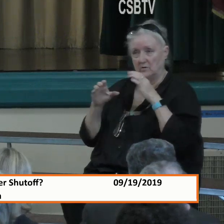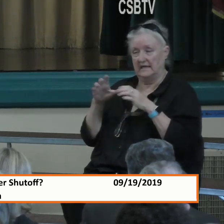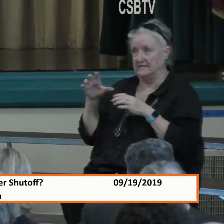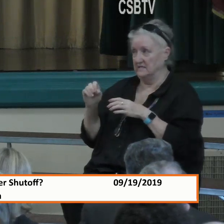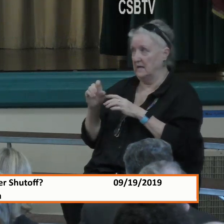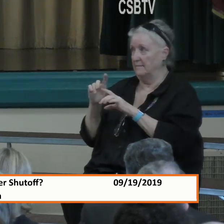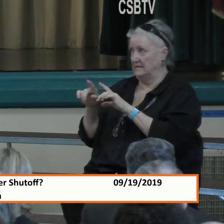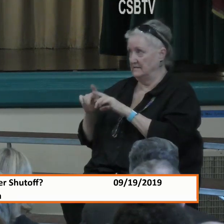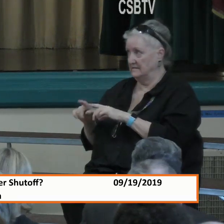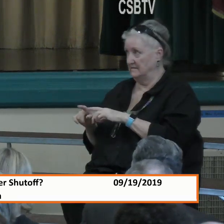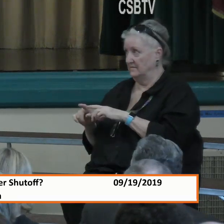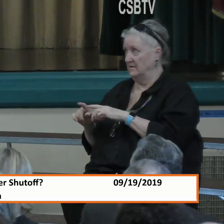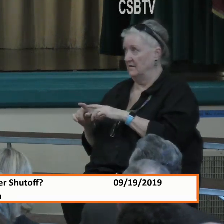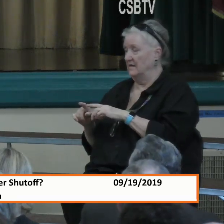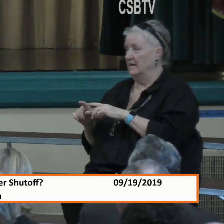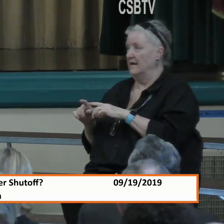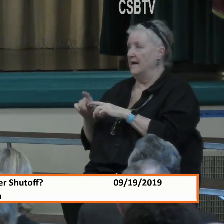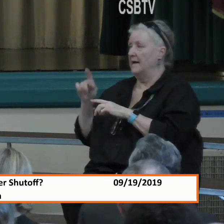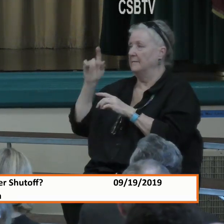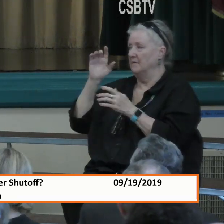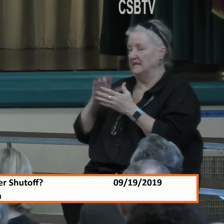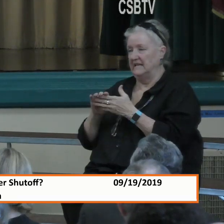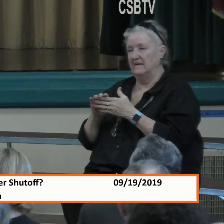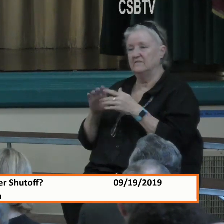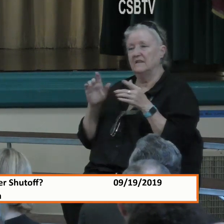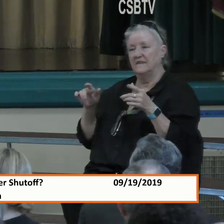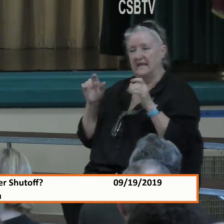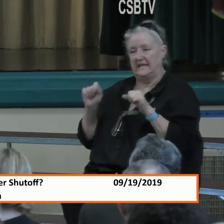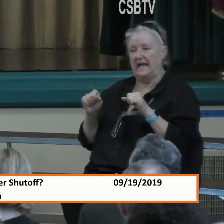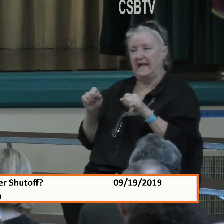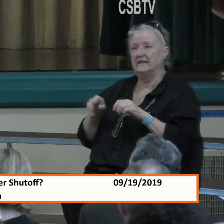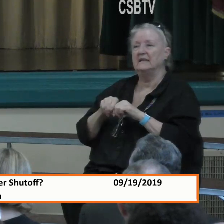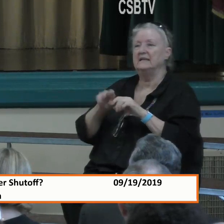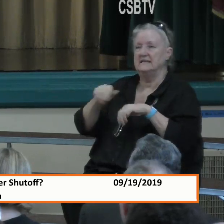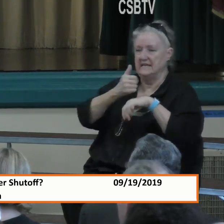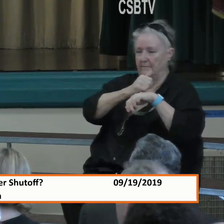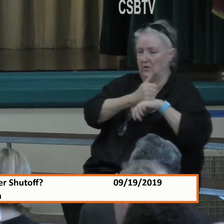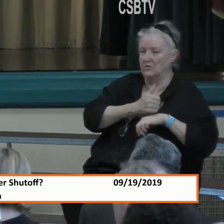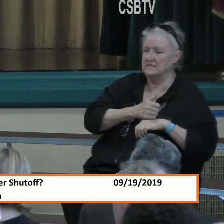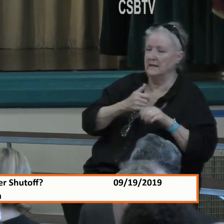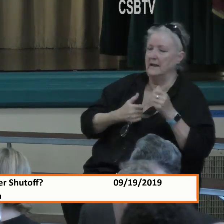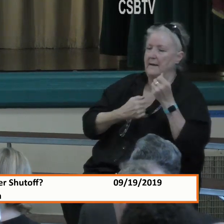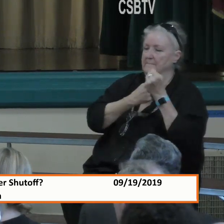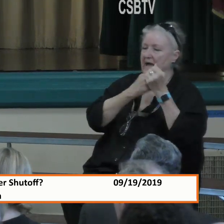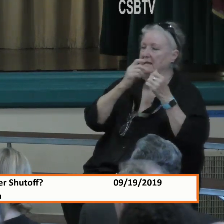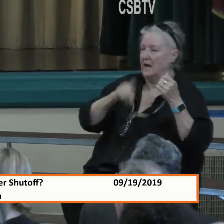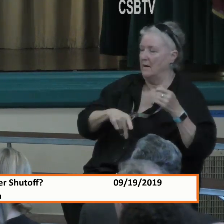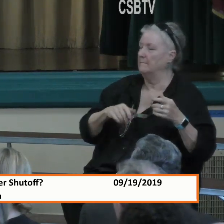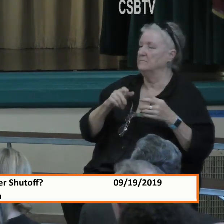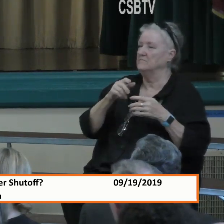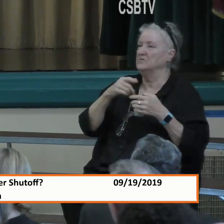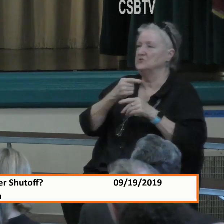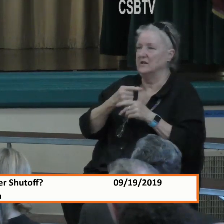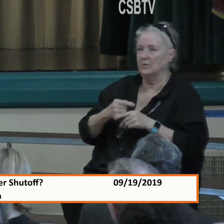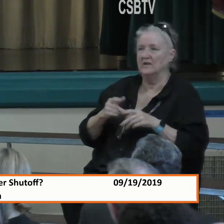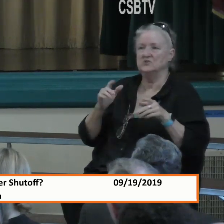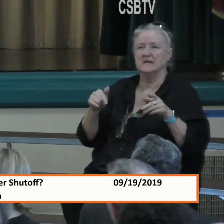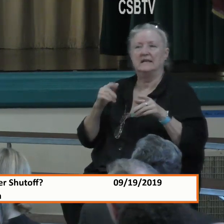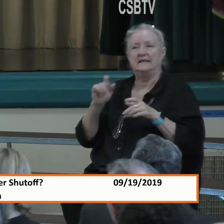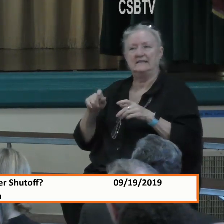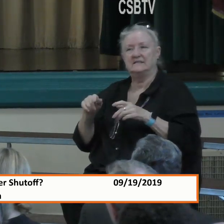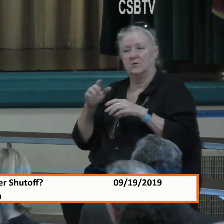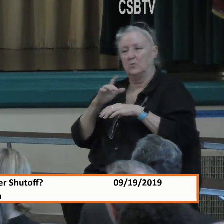companies and believe that they can deploy necessary backup generation and necessary resources to keep